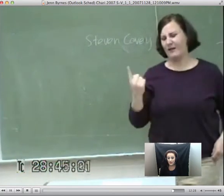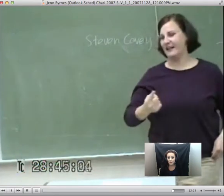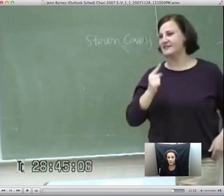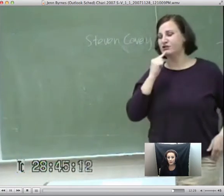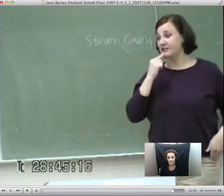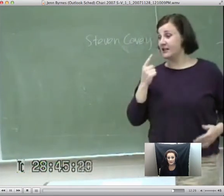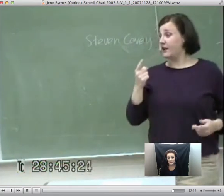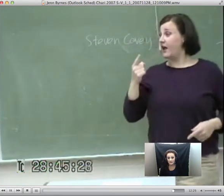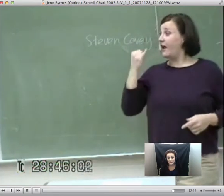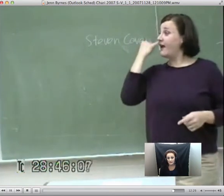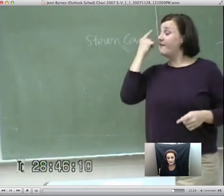always,